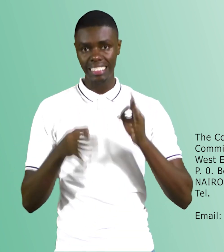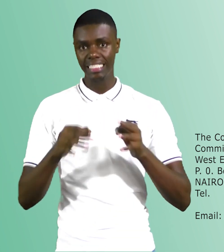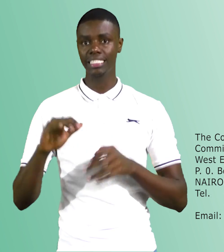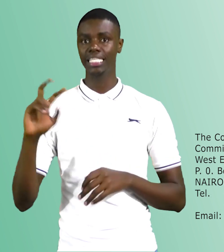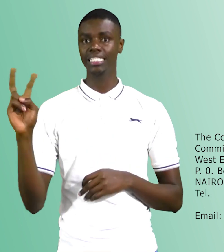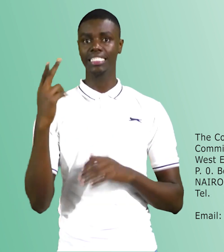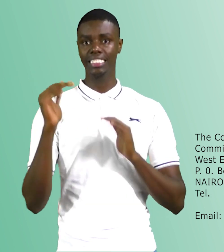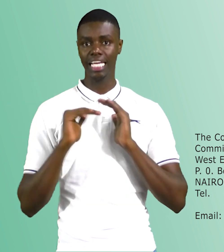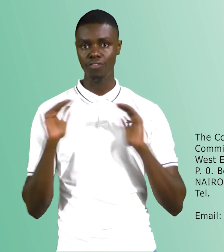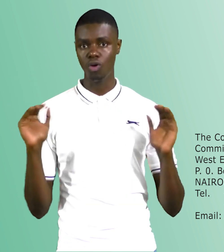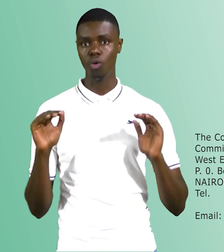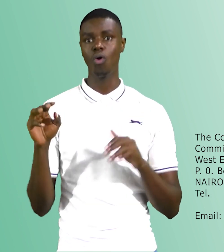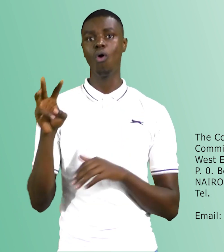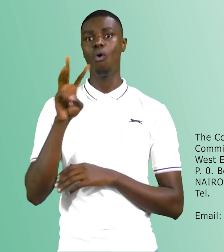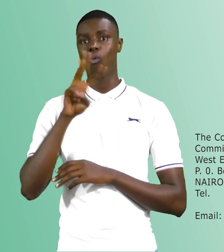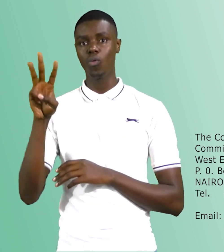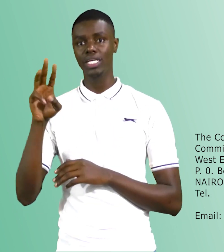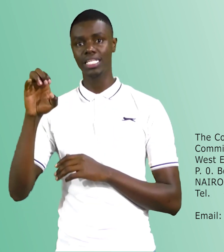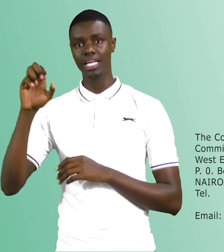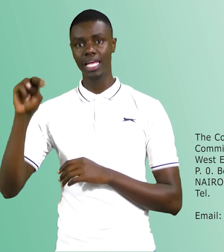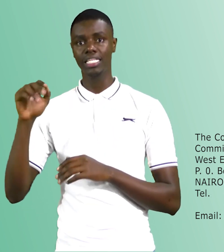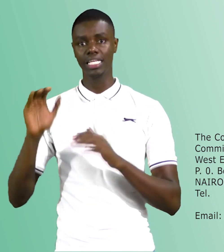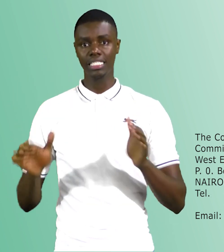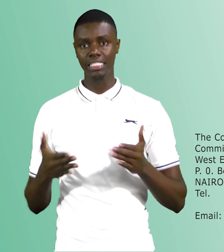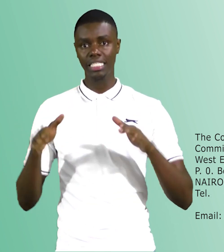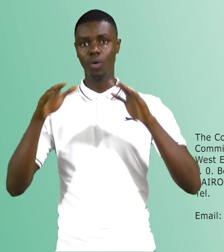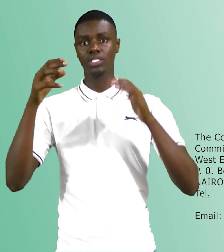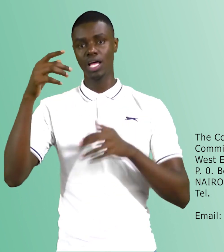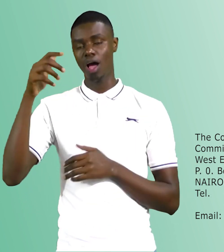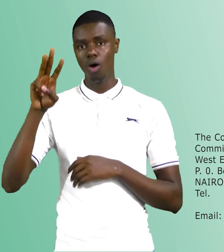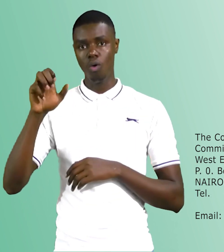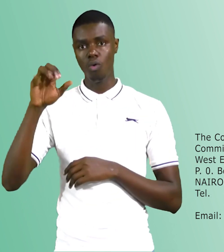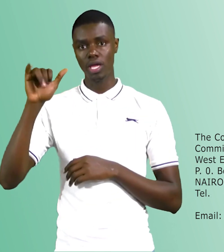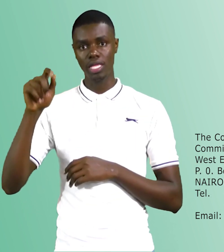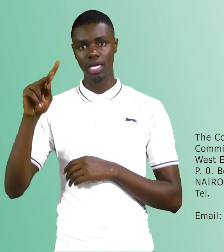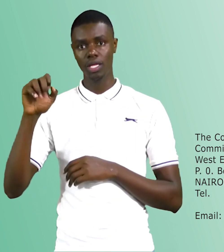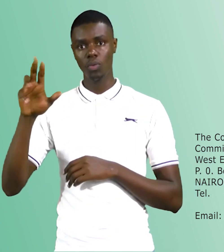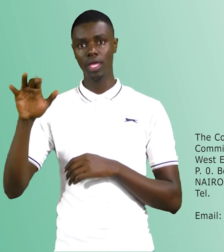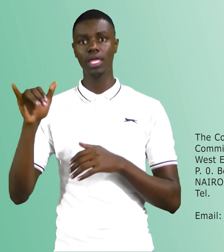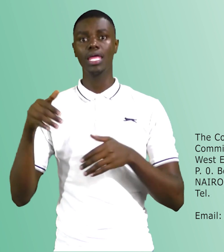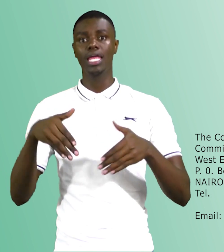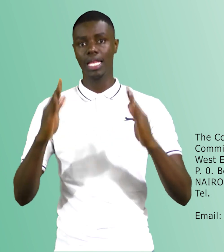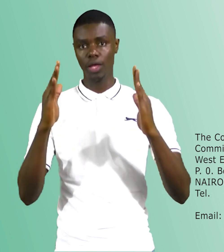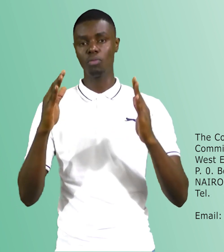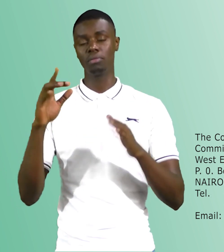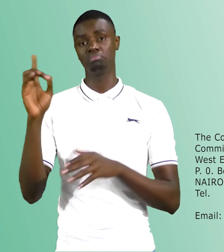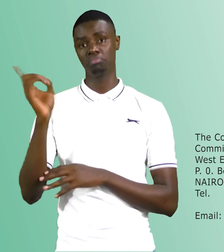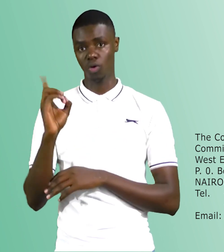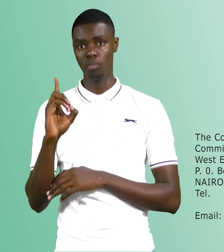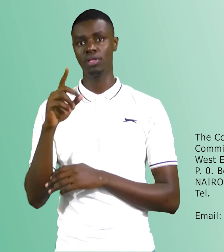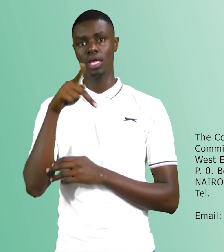Justice, 2nd floor, West End Towers, Waiyaki Way, Nairobi. P.O.